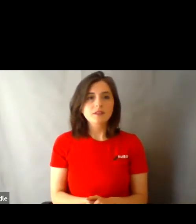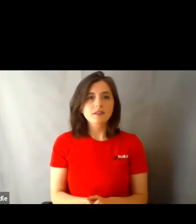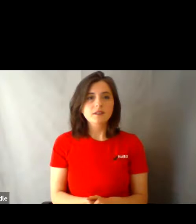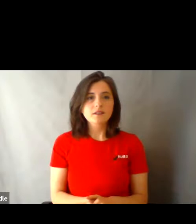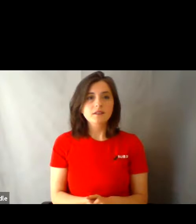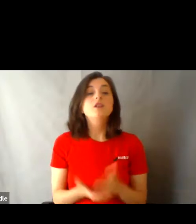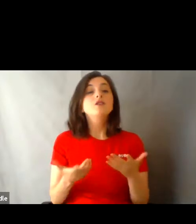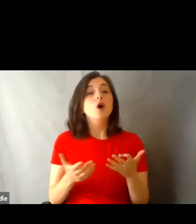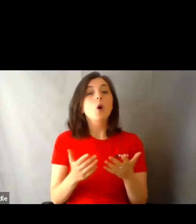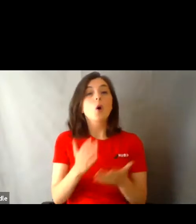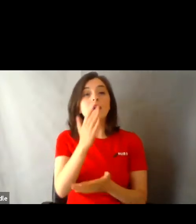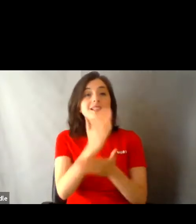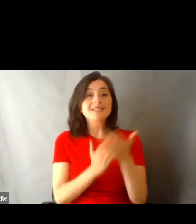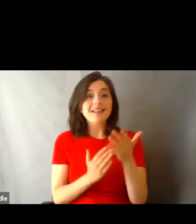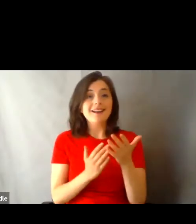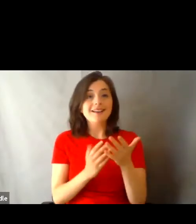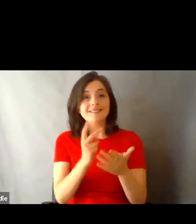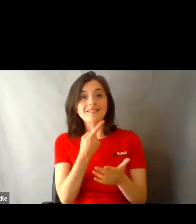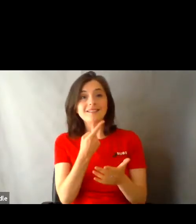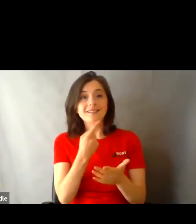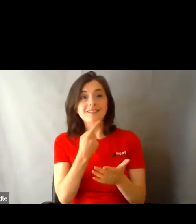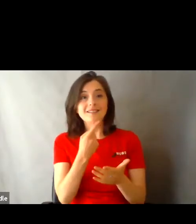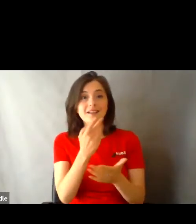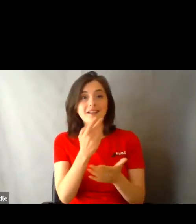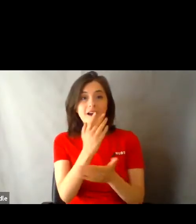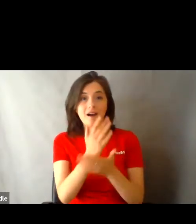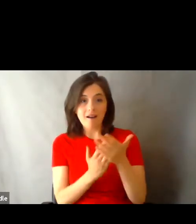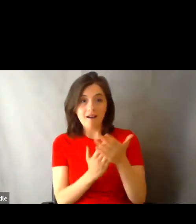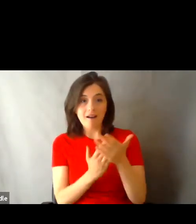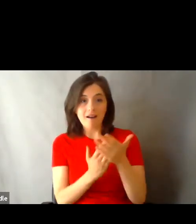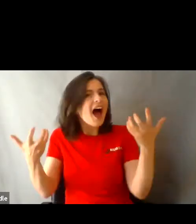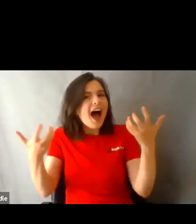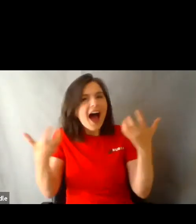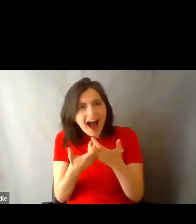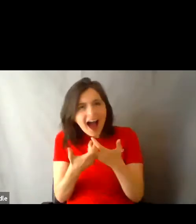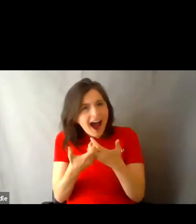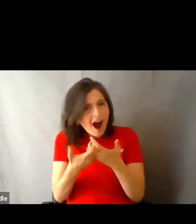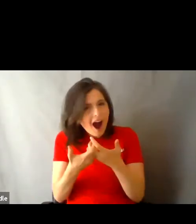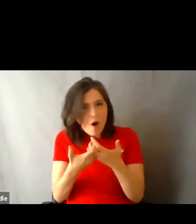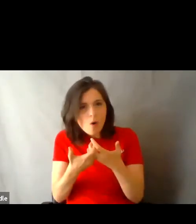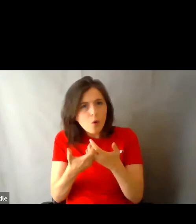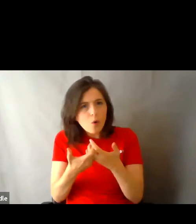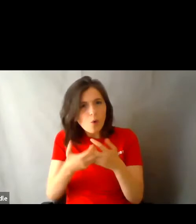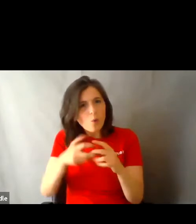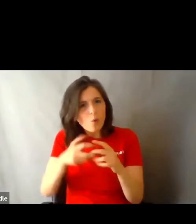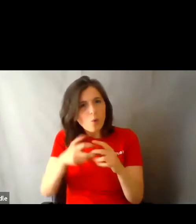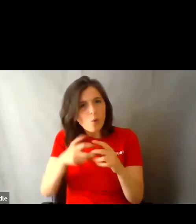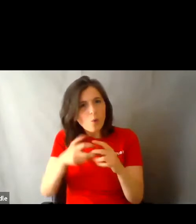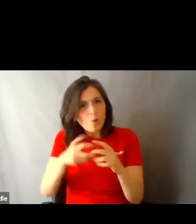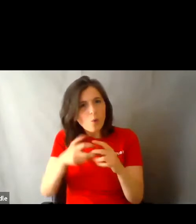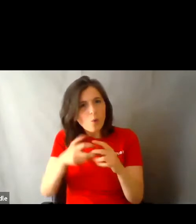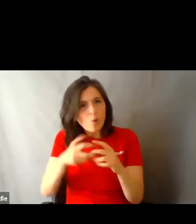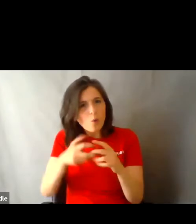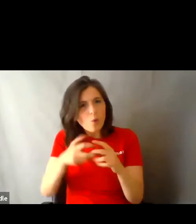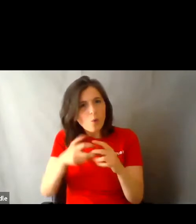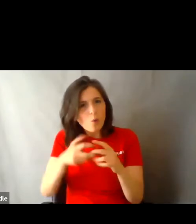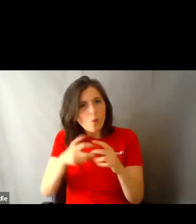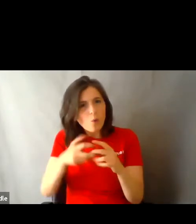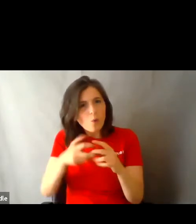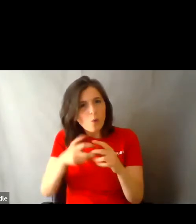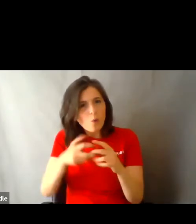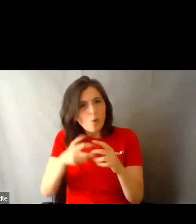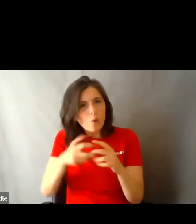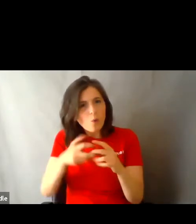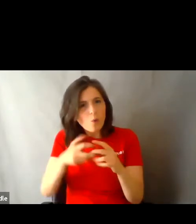So the second half of the meeting will be focused on how we campaign against universal credit, and we will hear from DPAC activists about how we